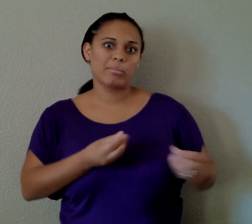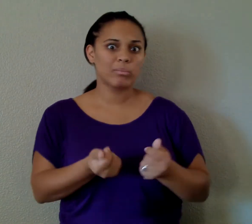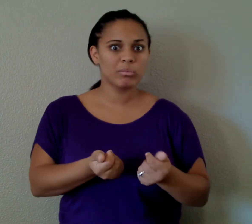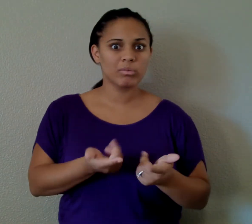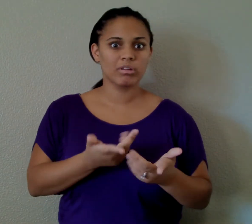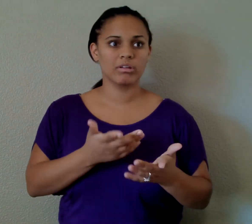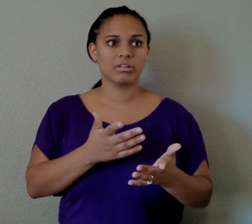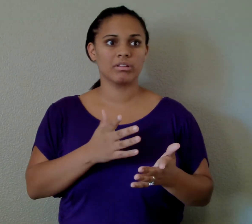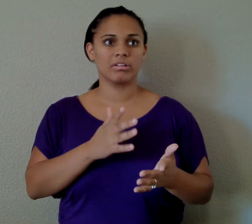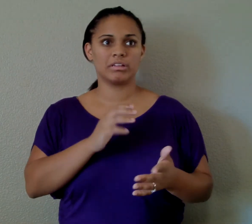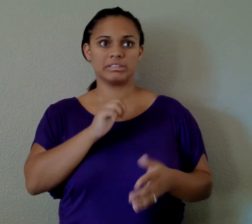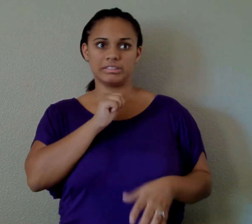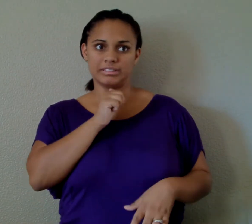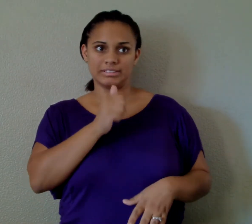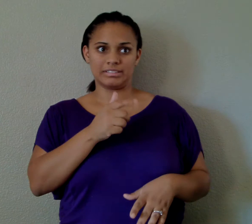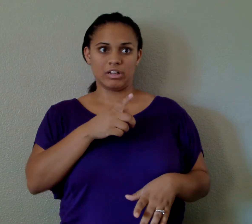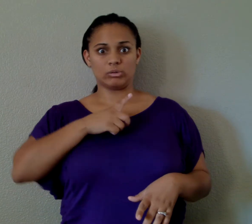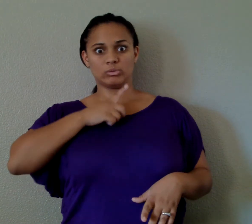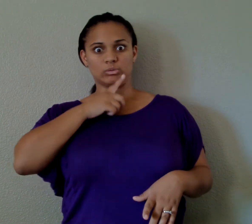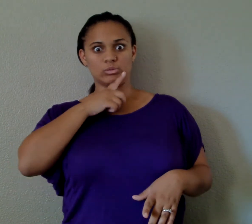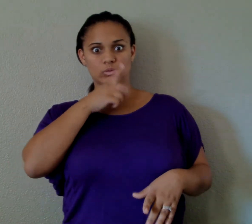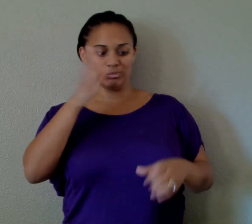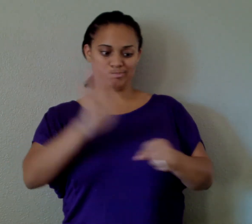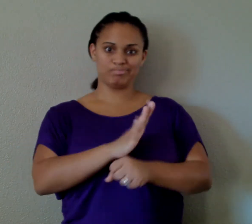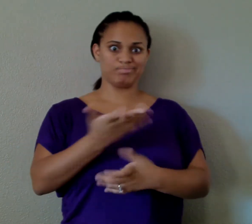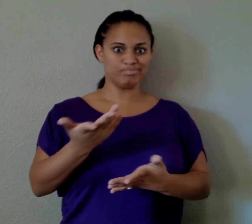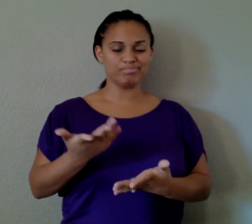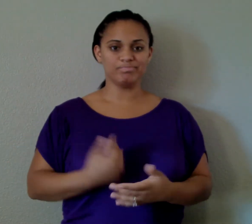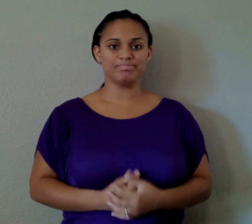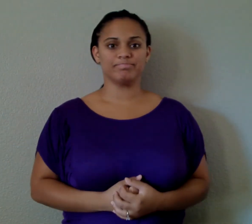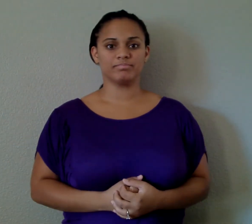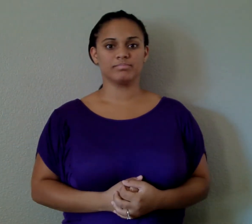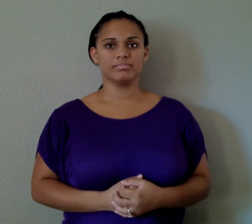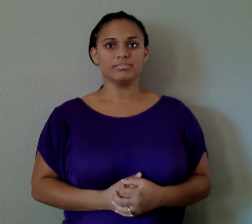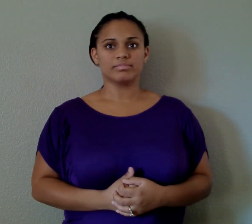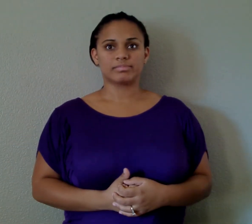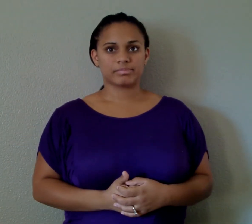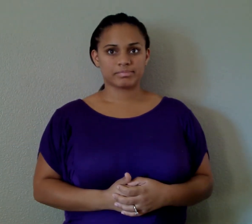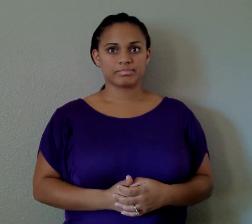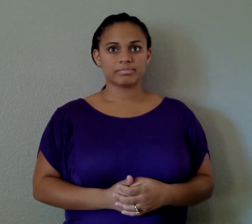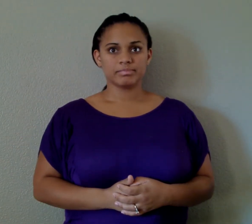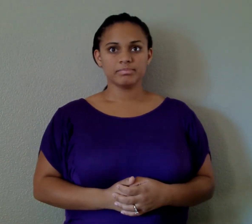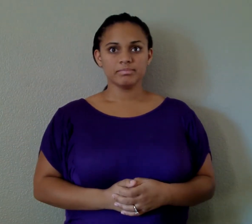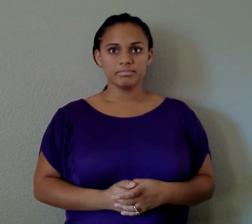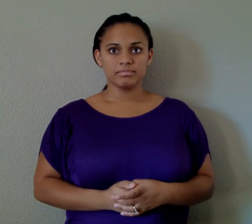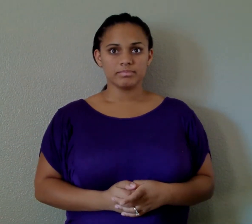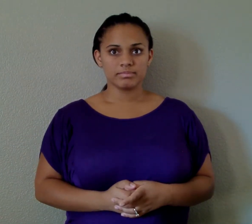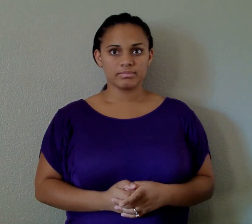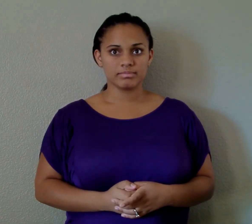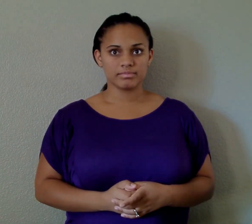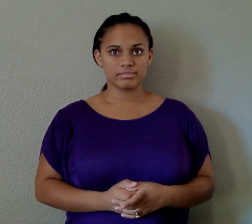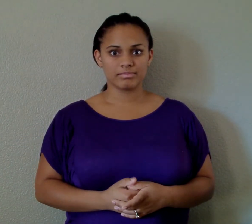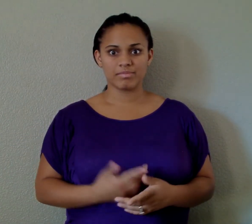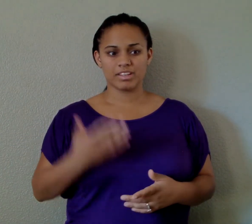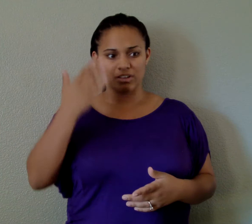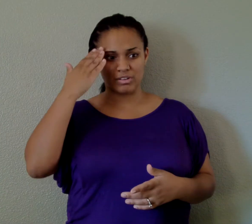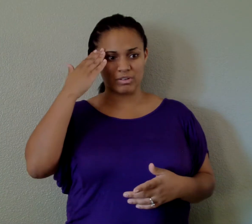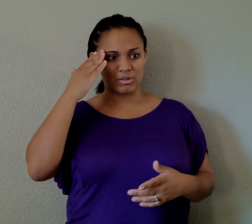to realize that there's a quality information on some of these issues that they're reading about in their books, that they are real issues that people are writing